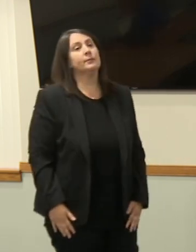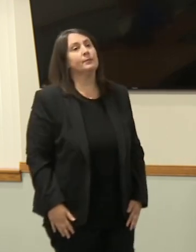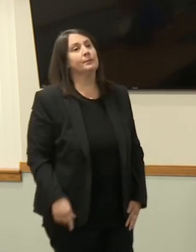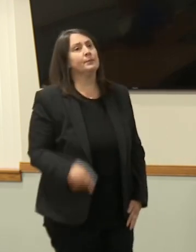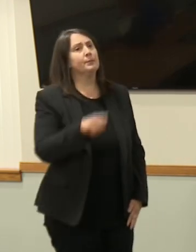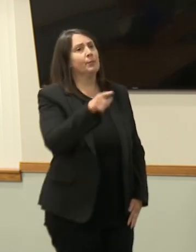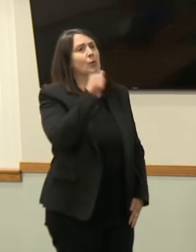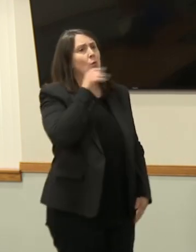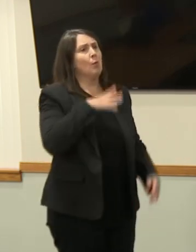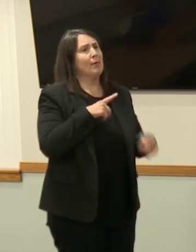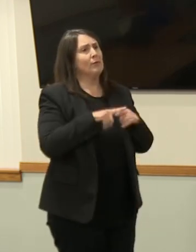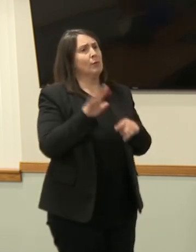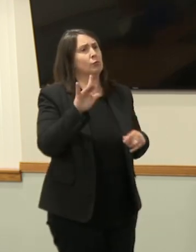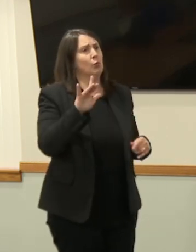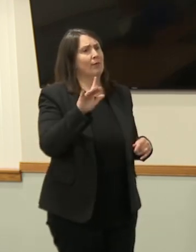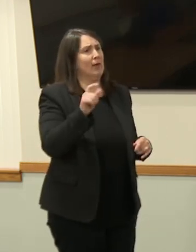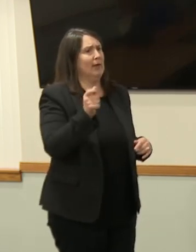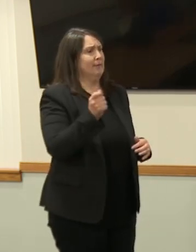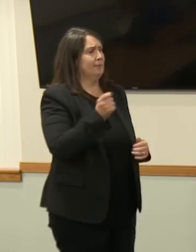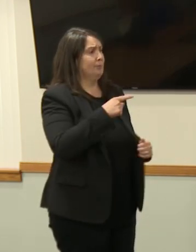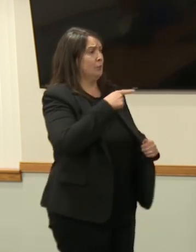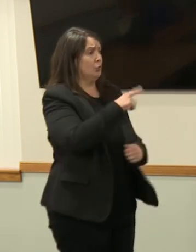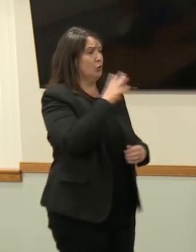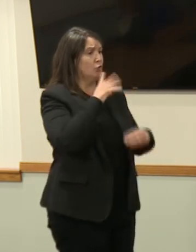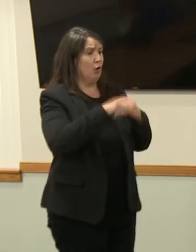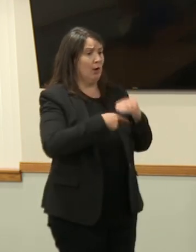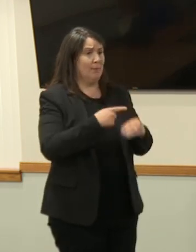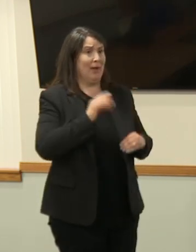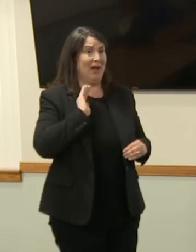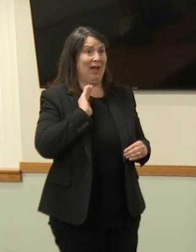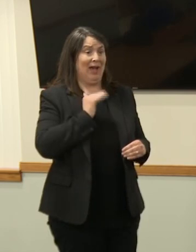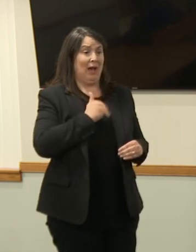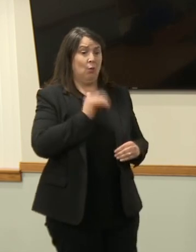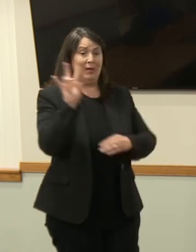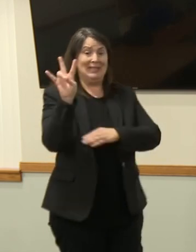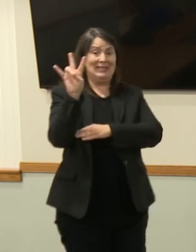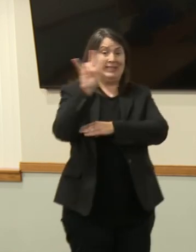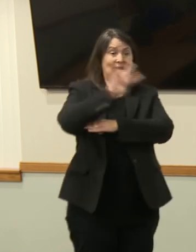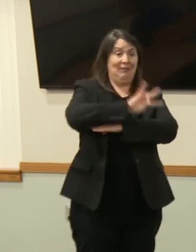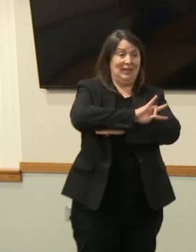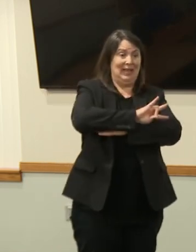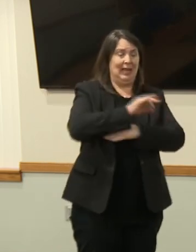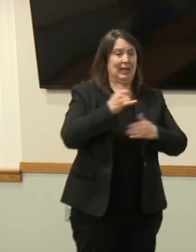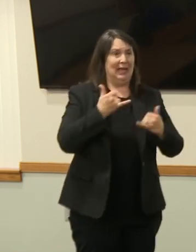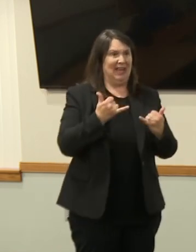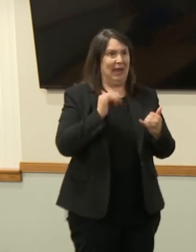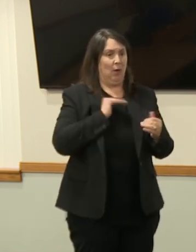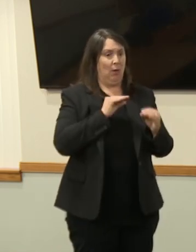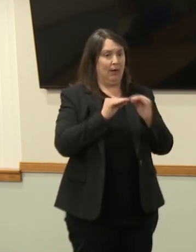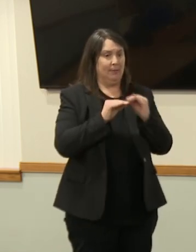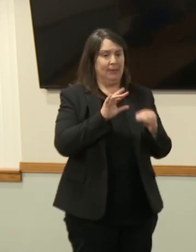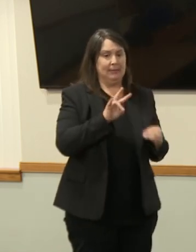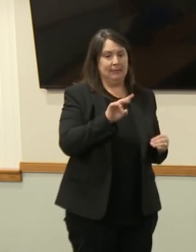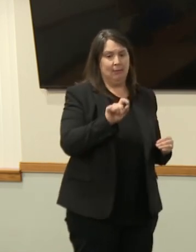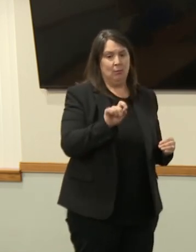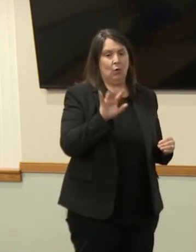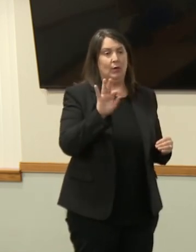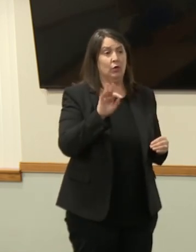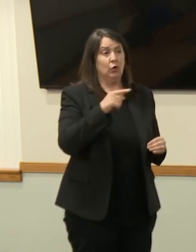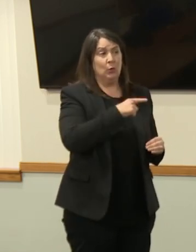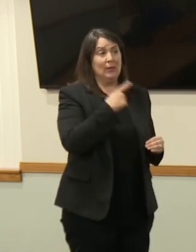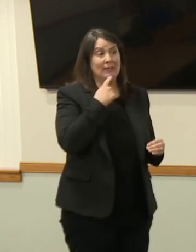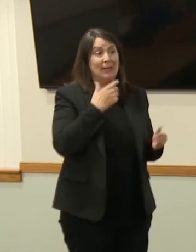the 7-day rolling positivity now for our region, 7.9. Mm-hmm. Explain how you said now restrictions could